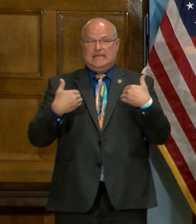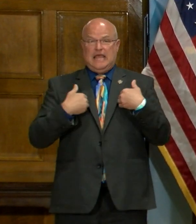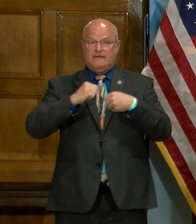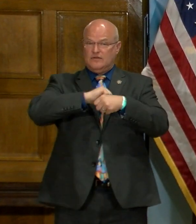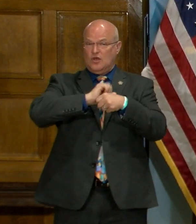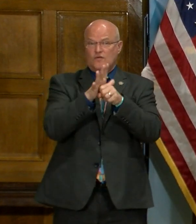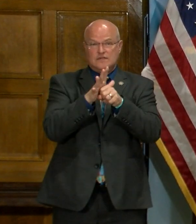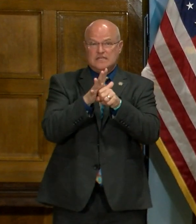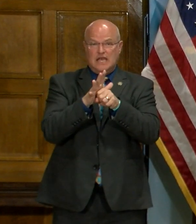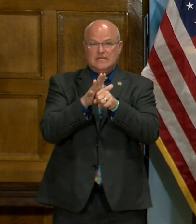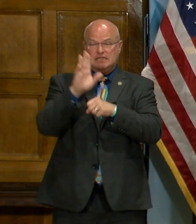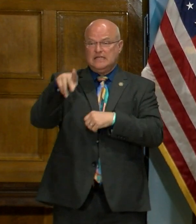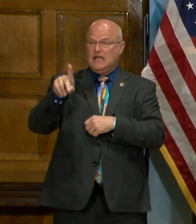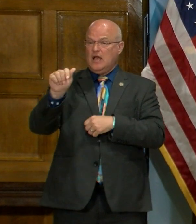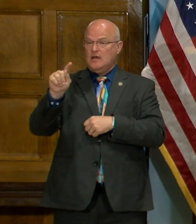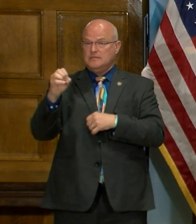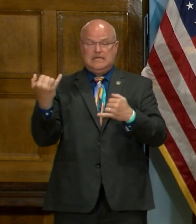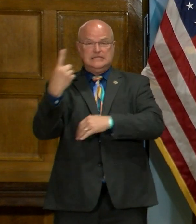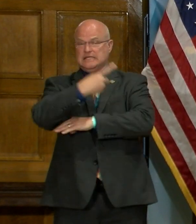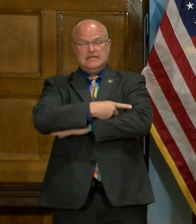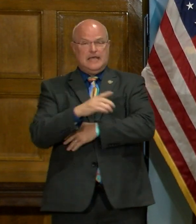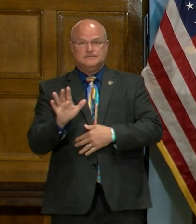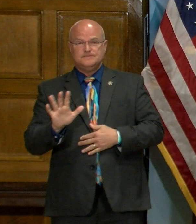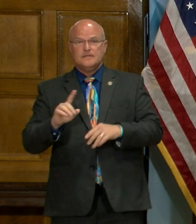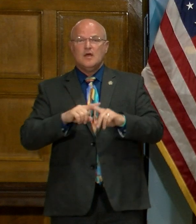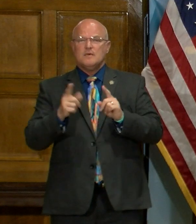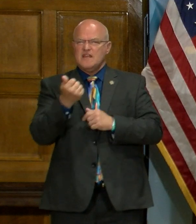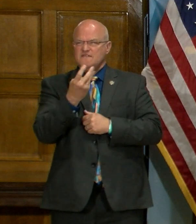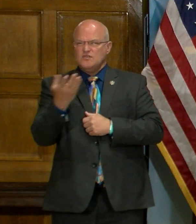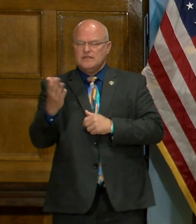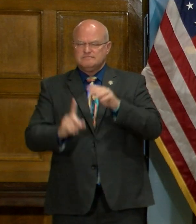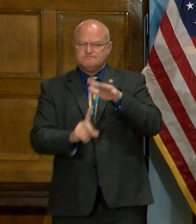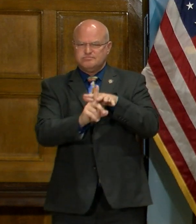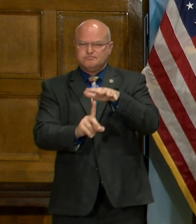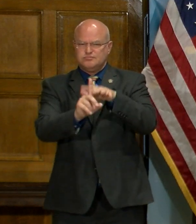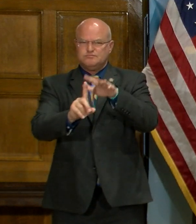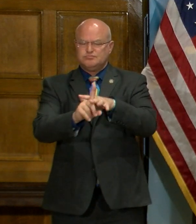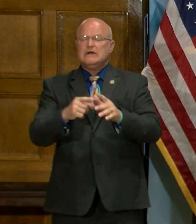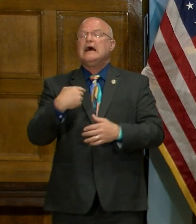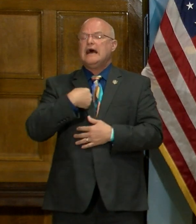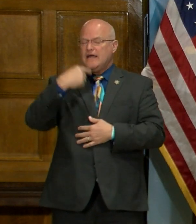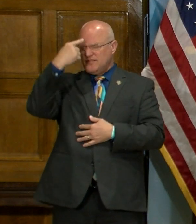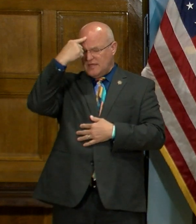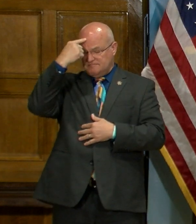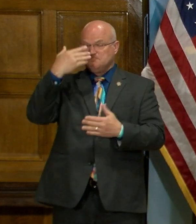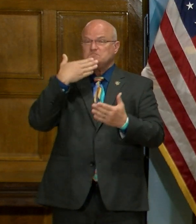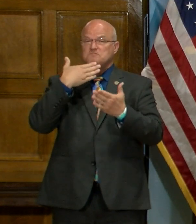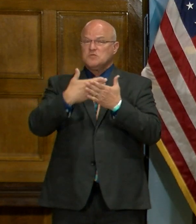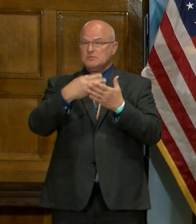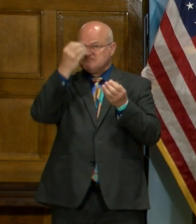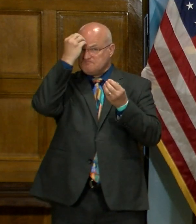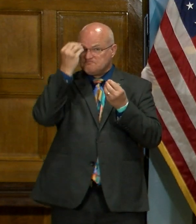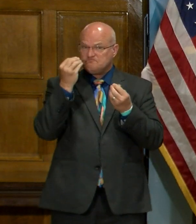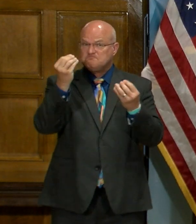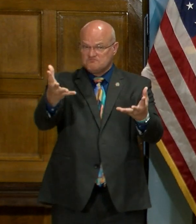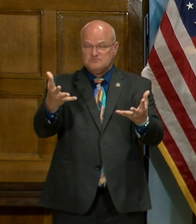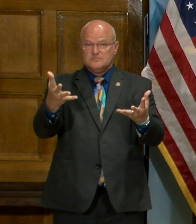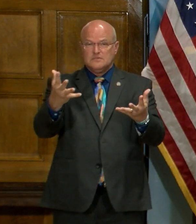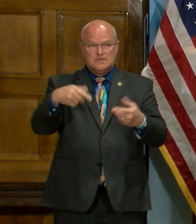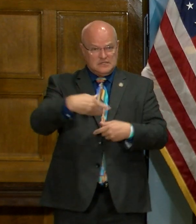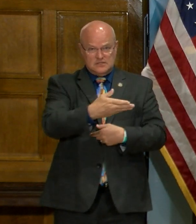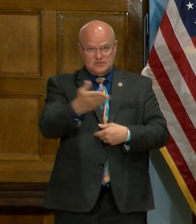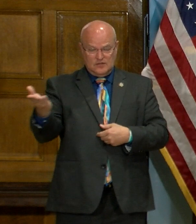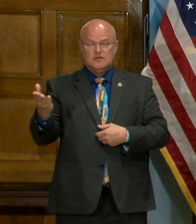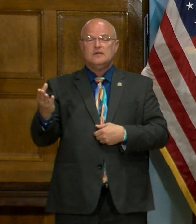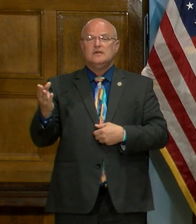a COVID-19 update today, but a couple things popped up that I thought it would be good to have the